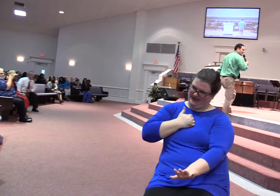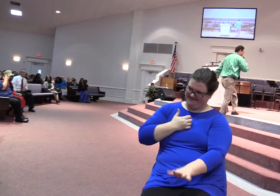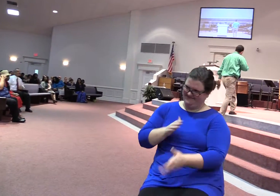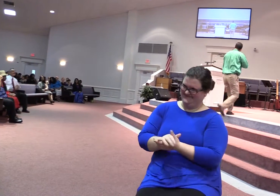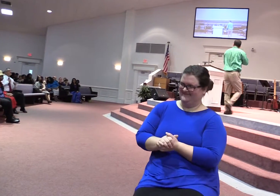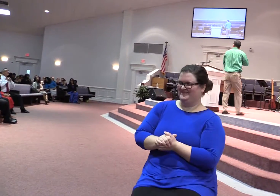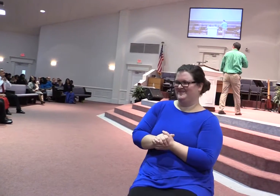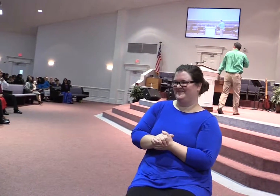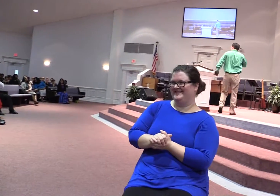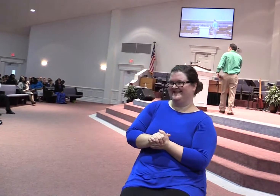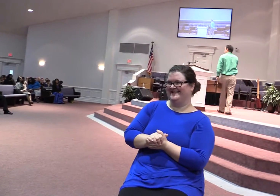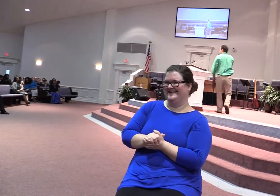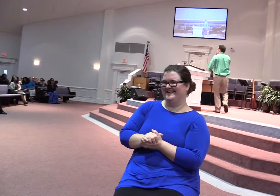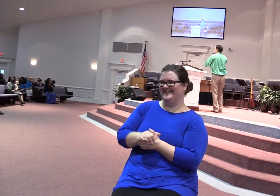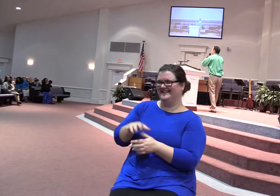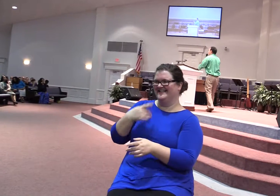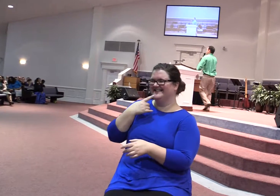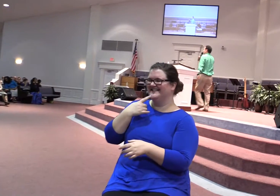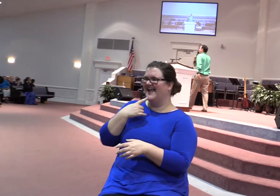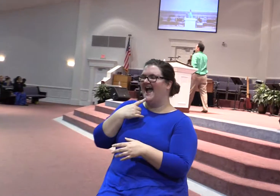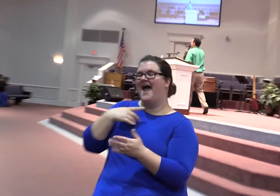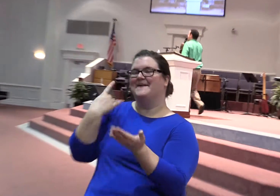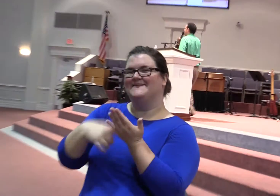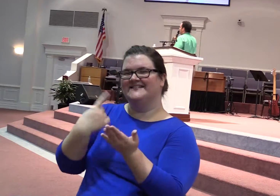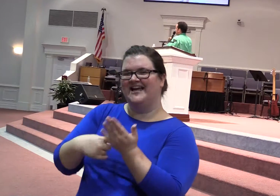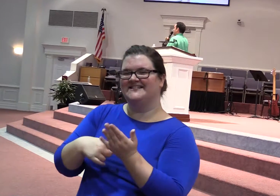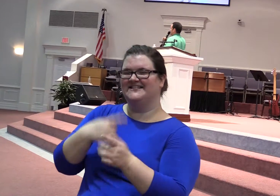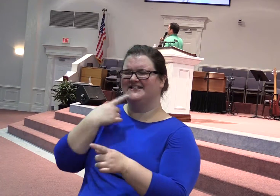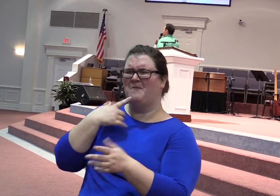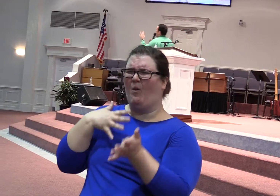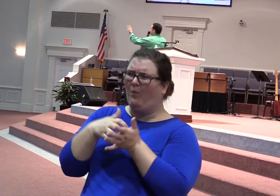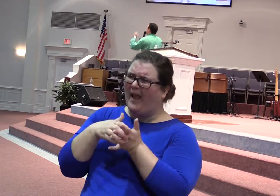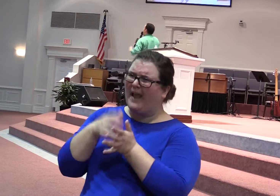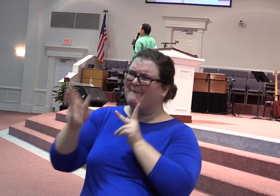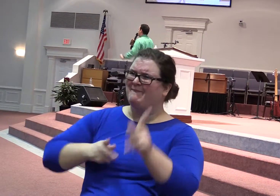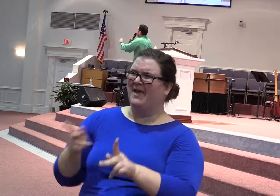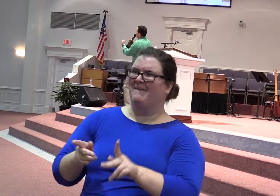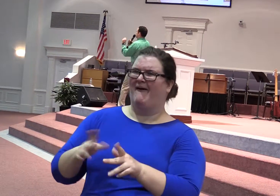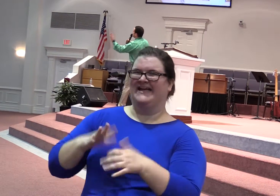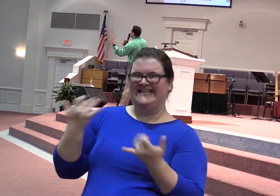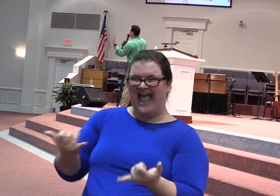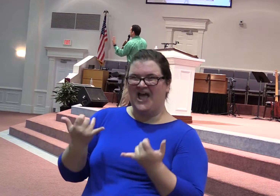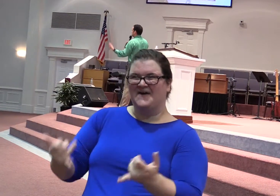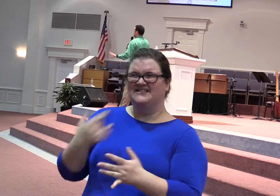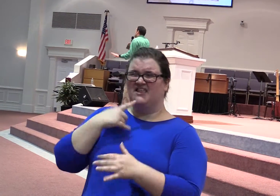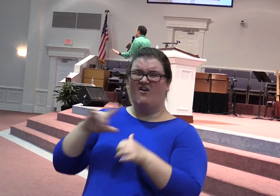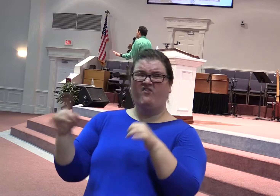Hallelujah. Glory. Hallelujah. That's I'm talking good. About some whoopsies nowadays that are in the first problem, they give